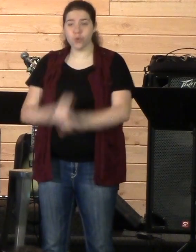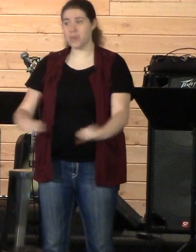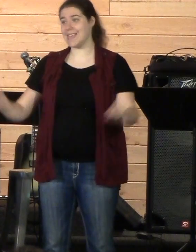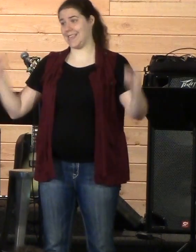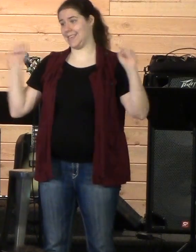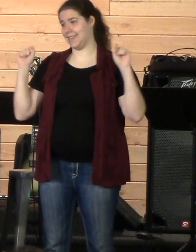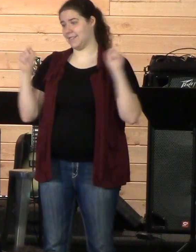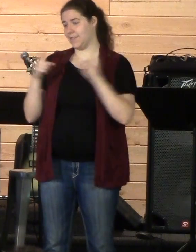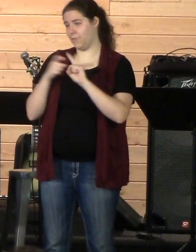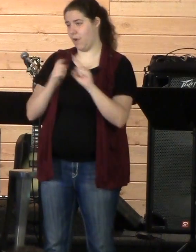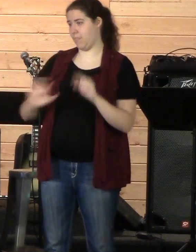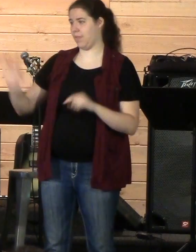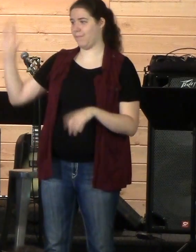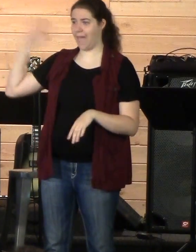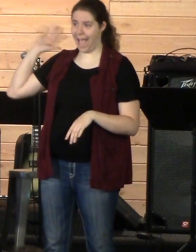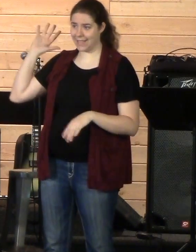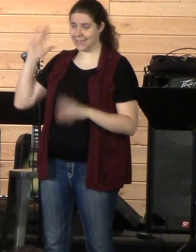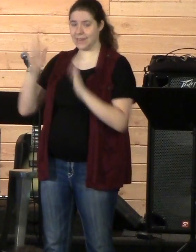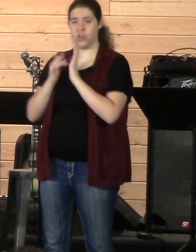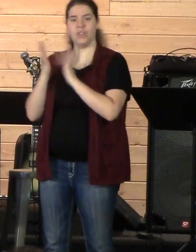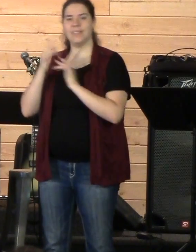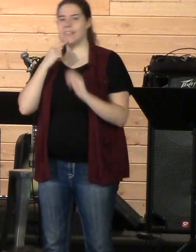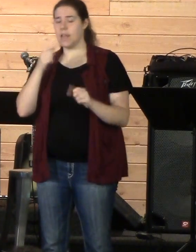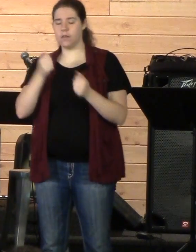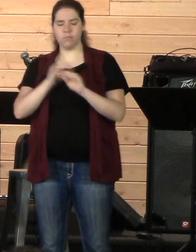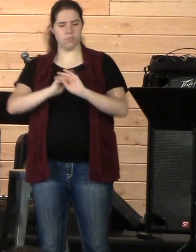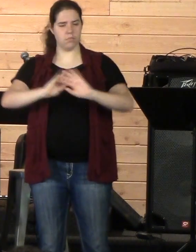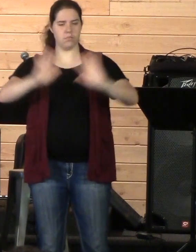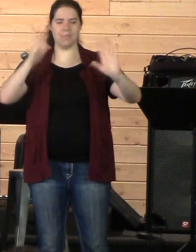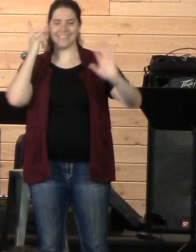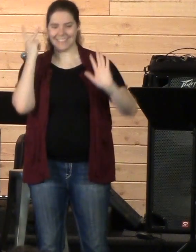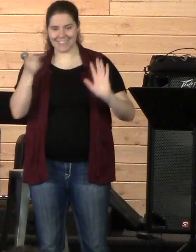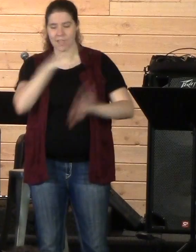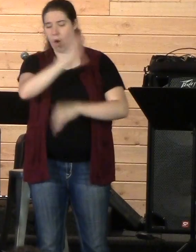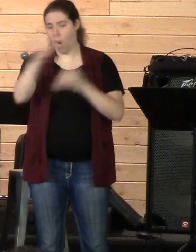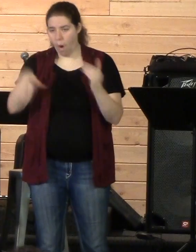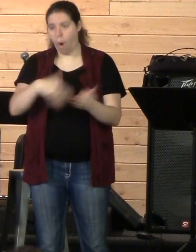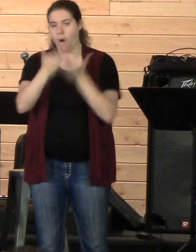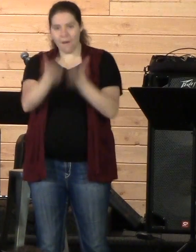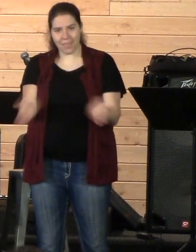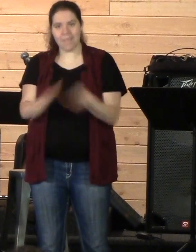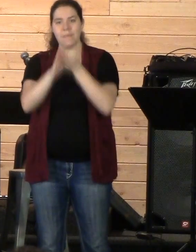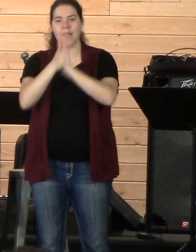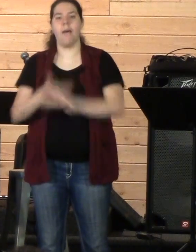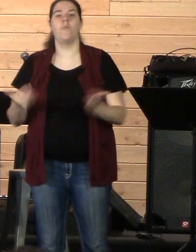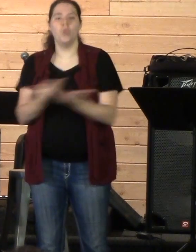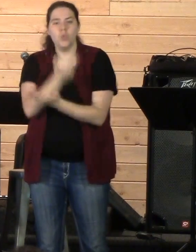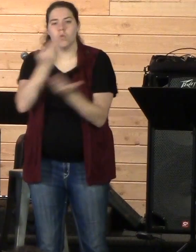are made new and you're a new creation in him, your past needs to be your past.